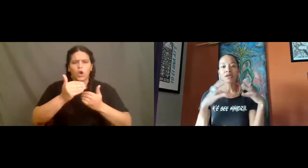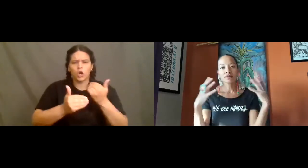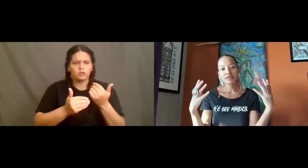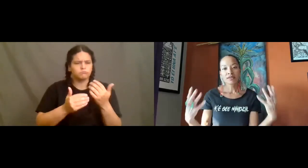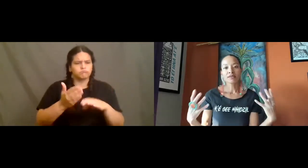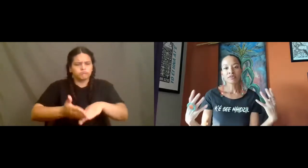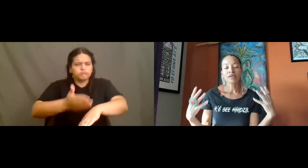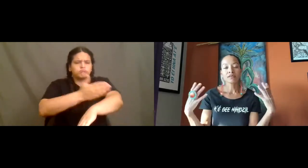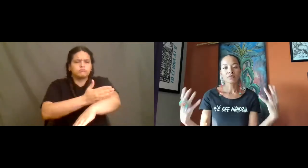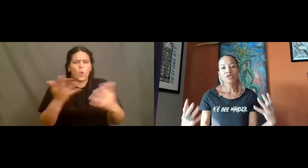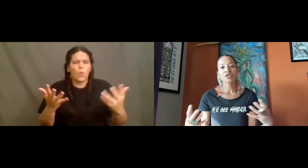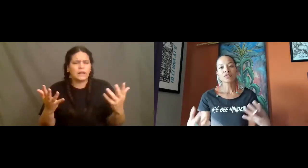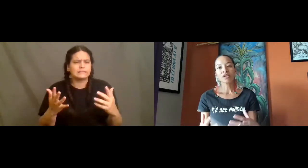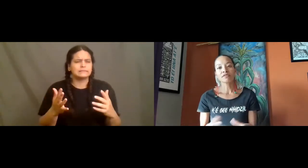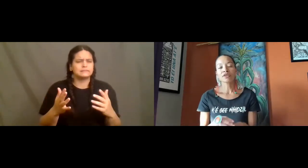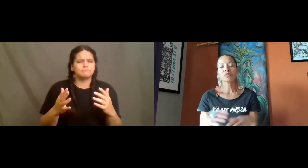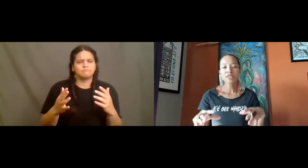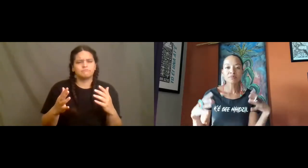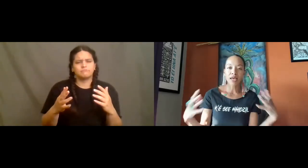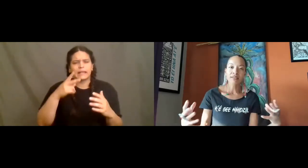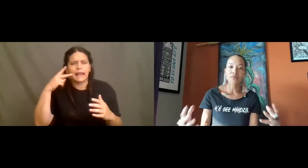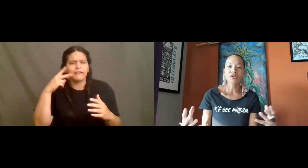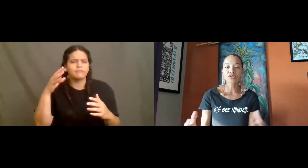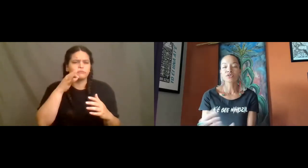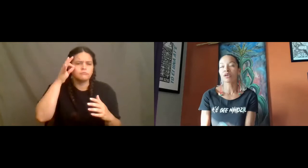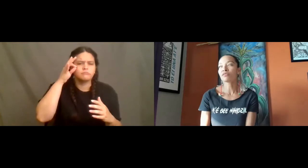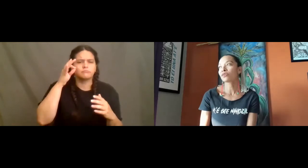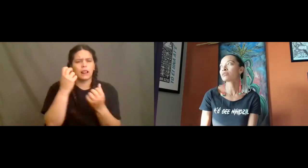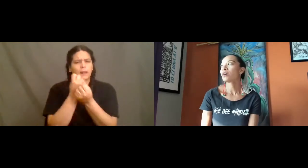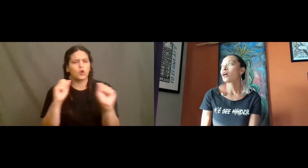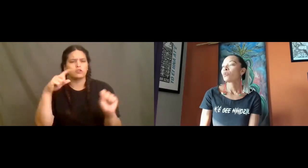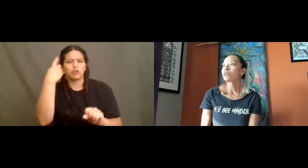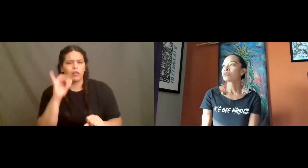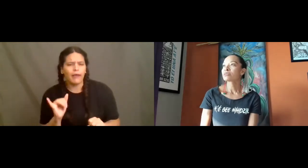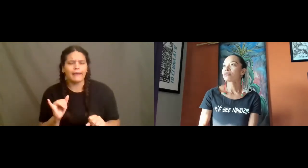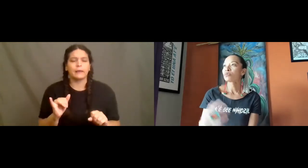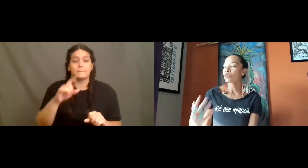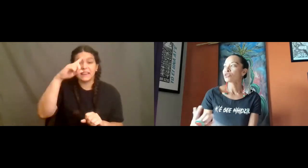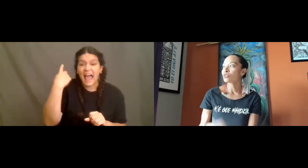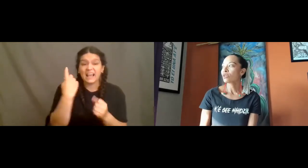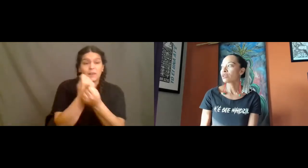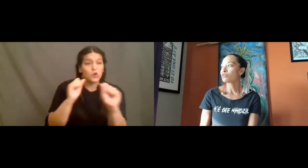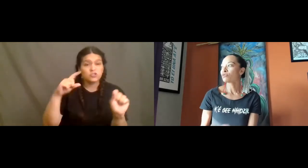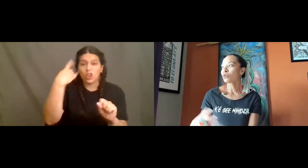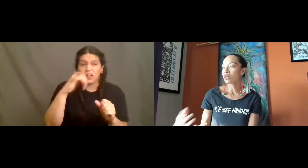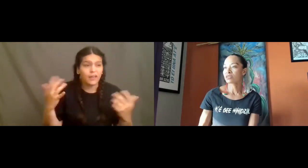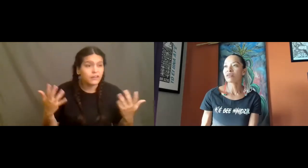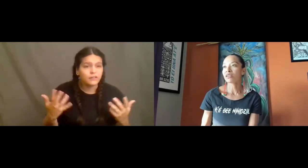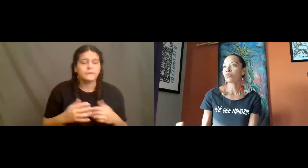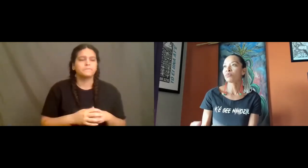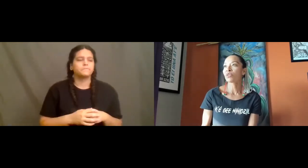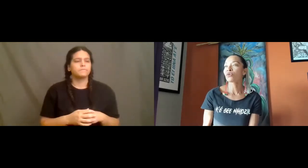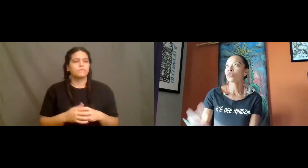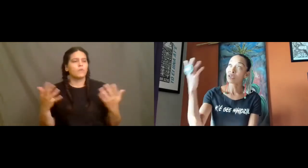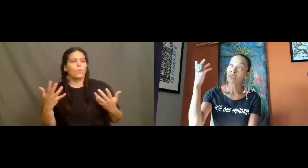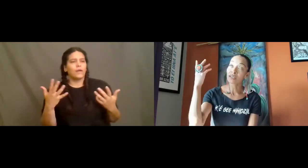what does Native liberation look like for us? What does Black liberation look like for us? What does liberation look like even for Nahasan, Hima,